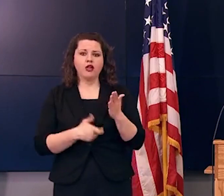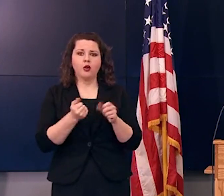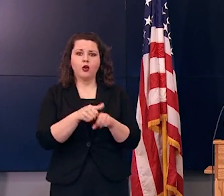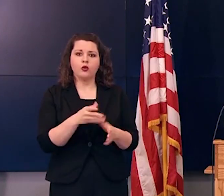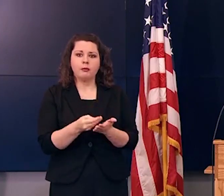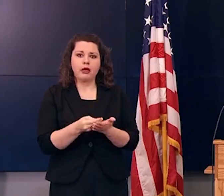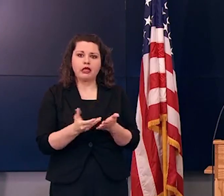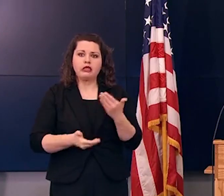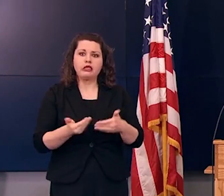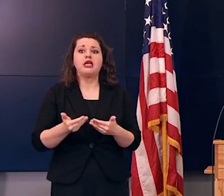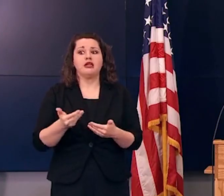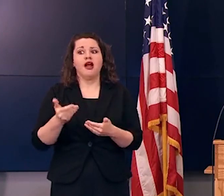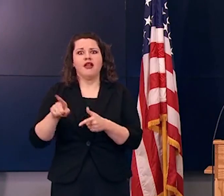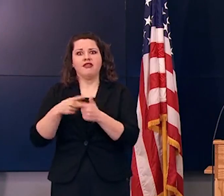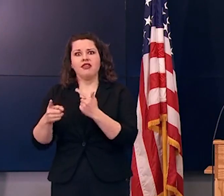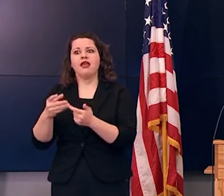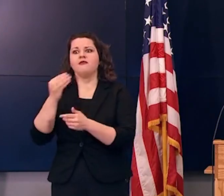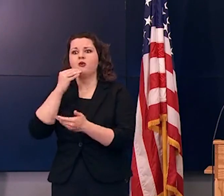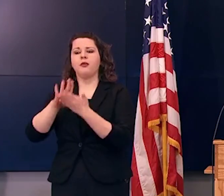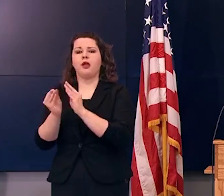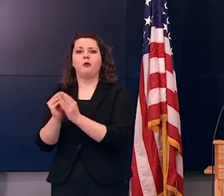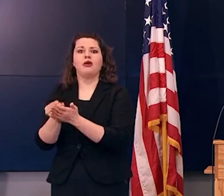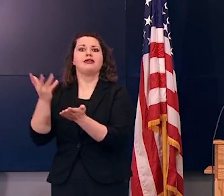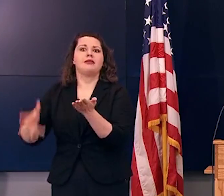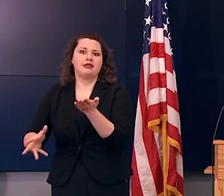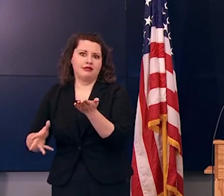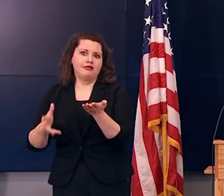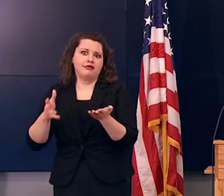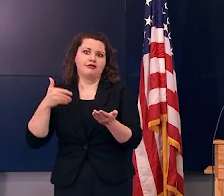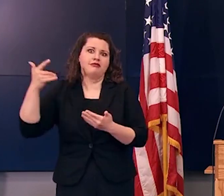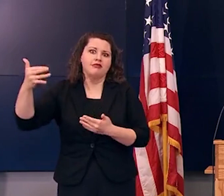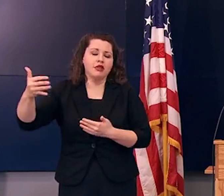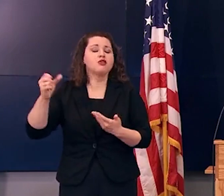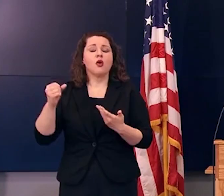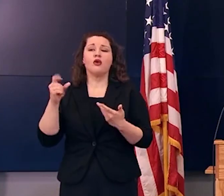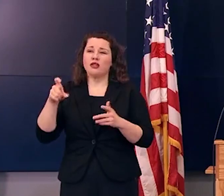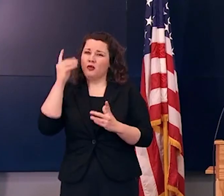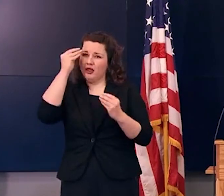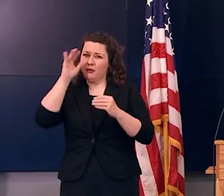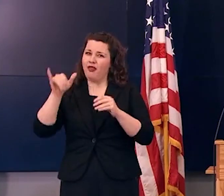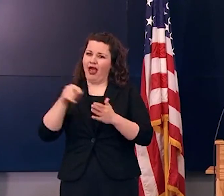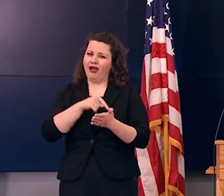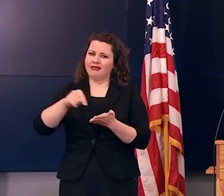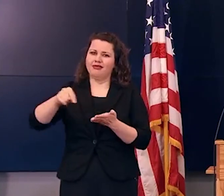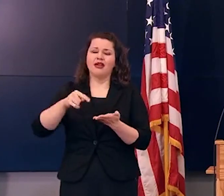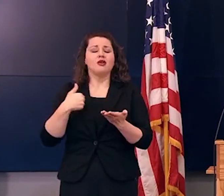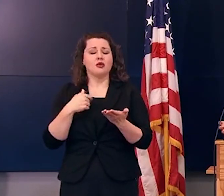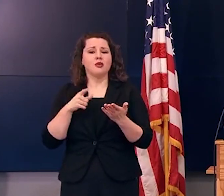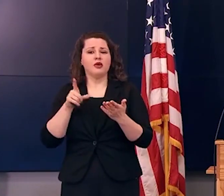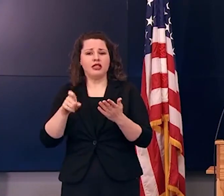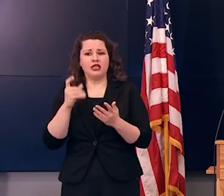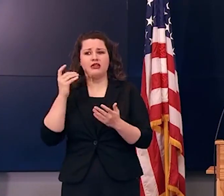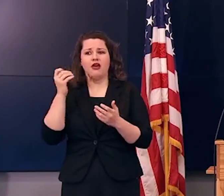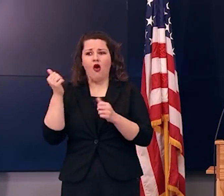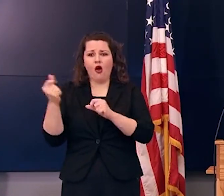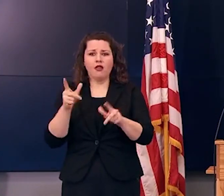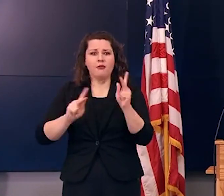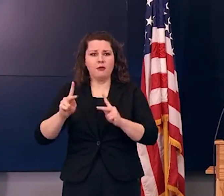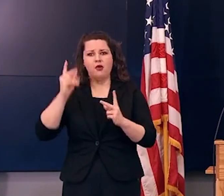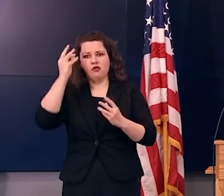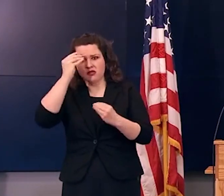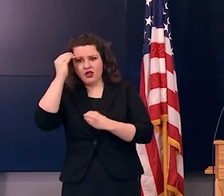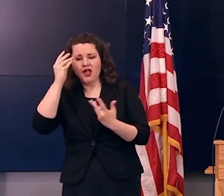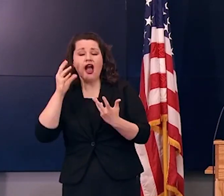food going forward. And so we need to be thinking about all of that, and we need everybody working together to see how we can actually come up